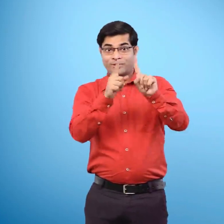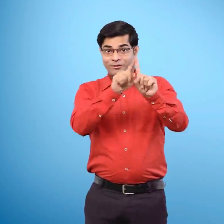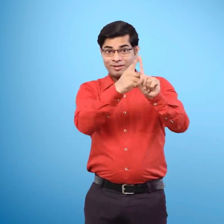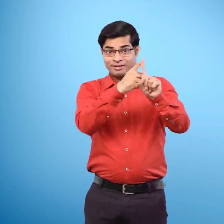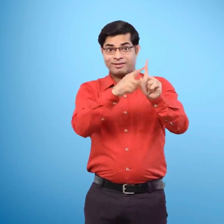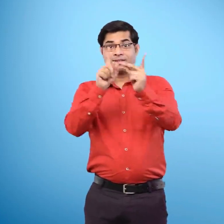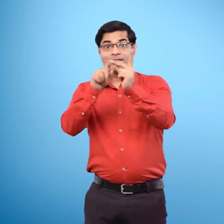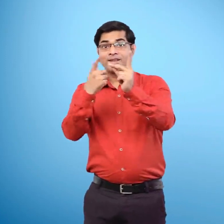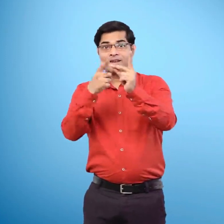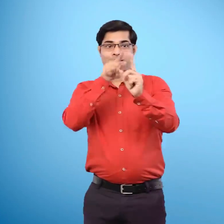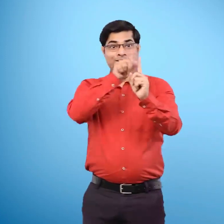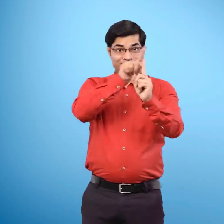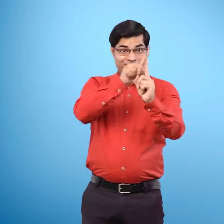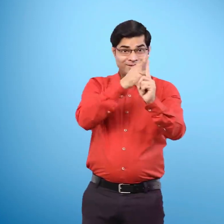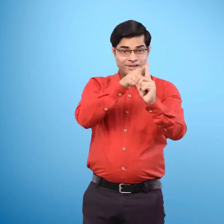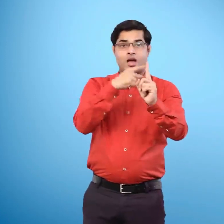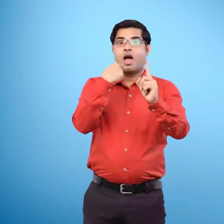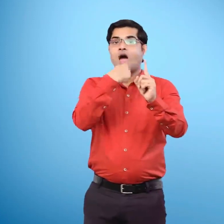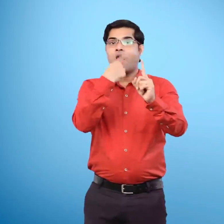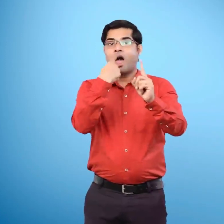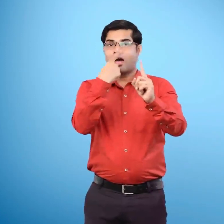Box 1 is purple in color.